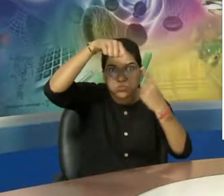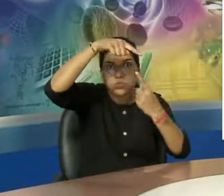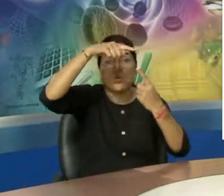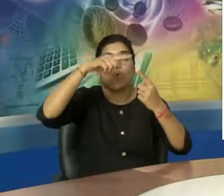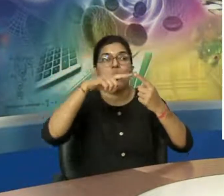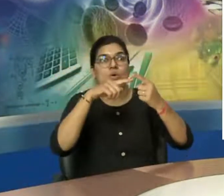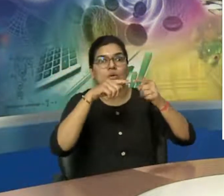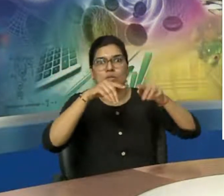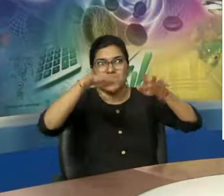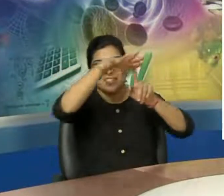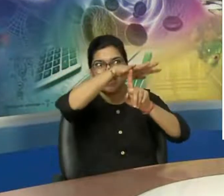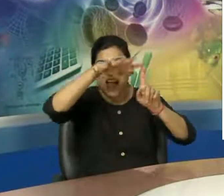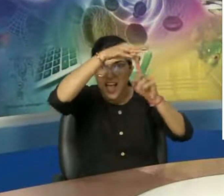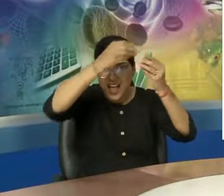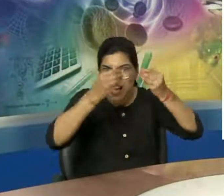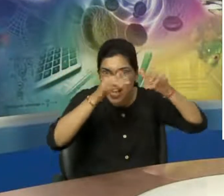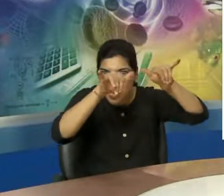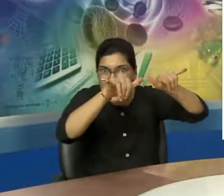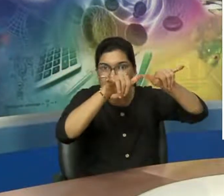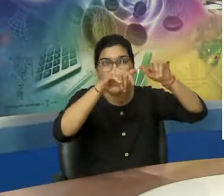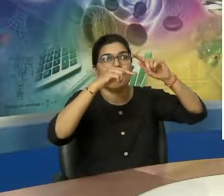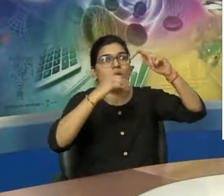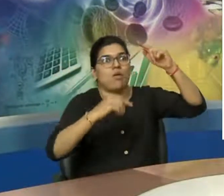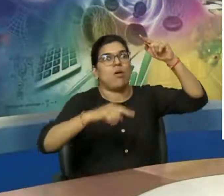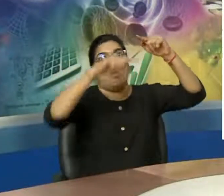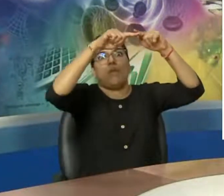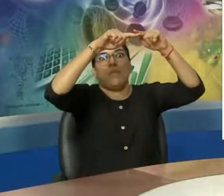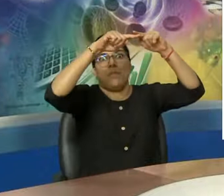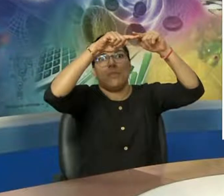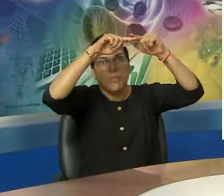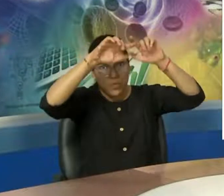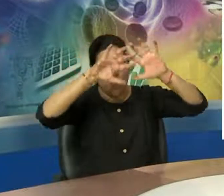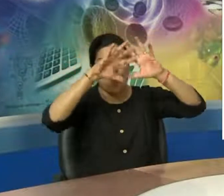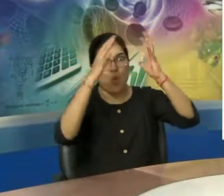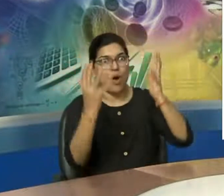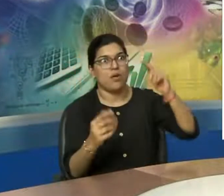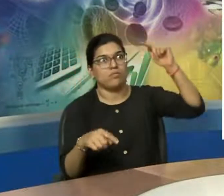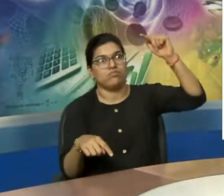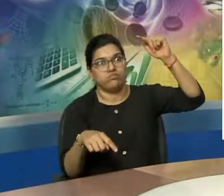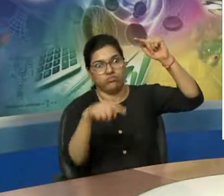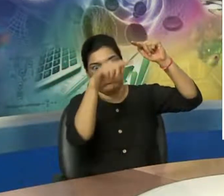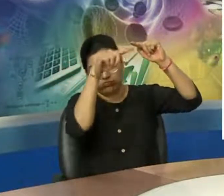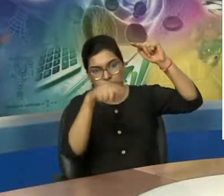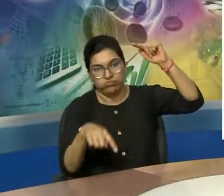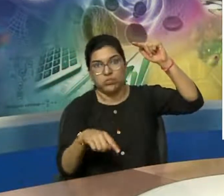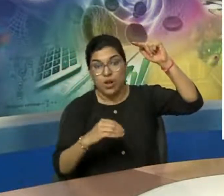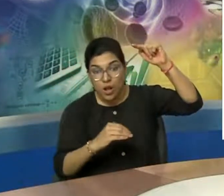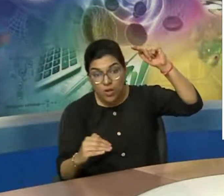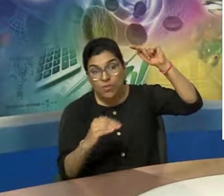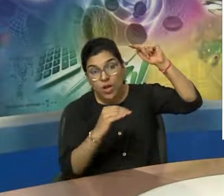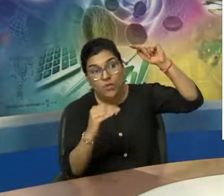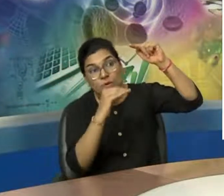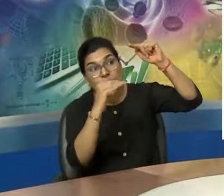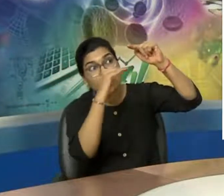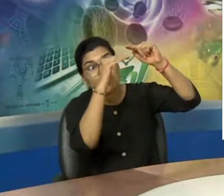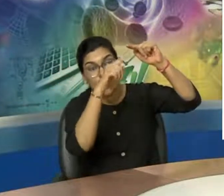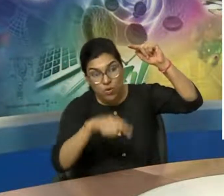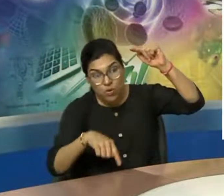community, ecosystem, biome and biosphere. We will understand all the levels of the ecological